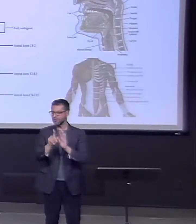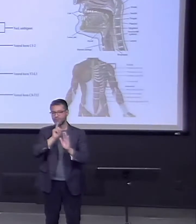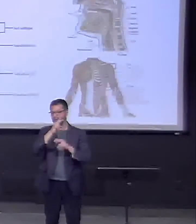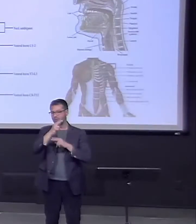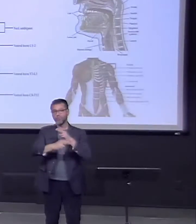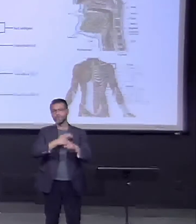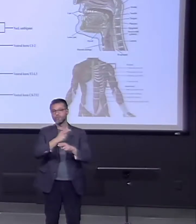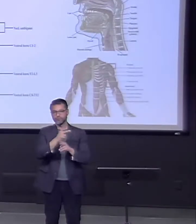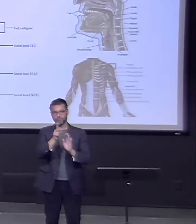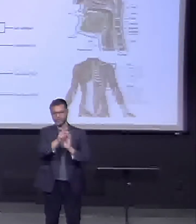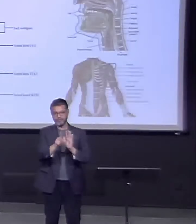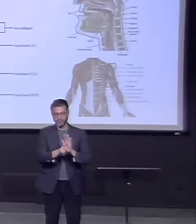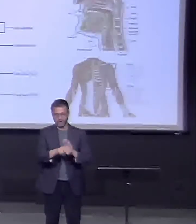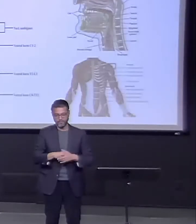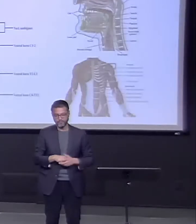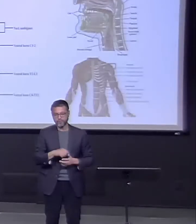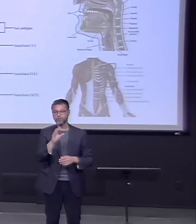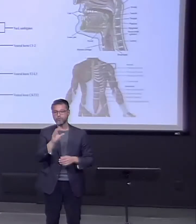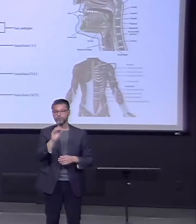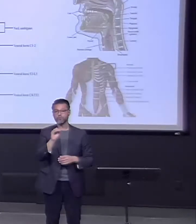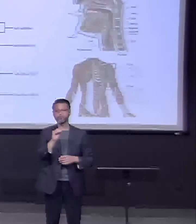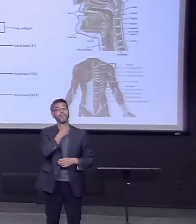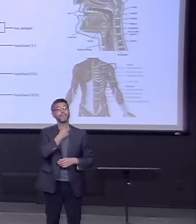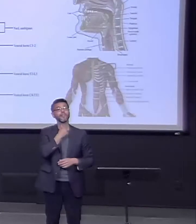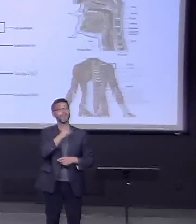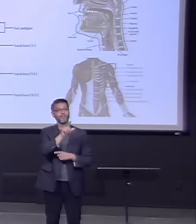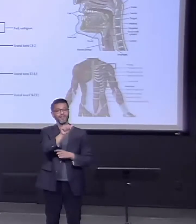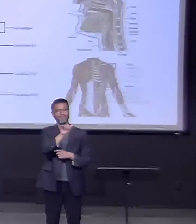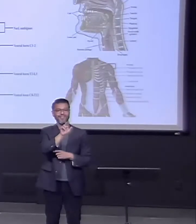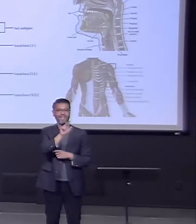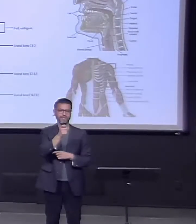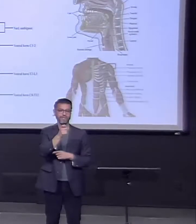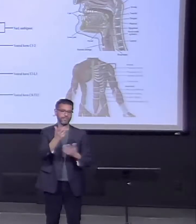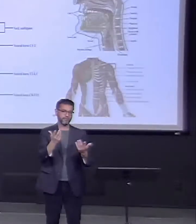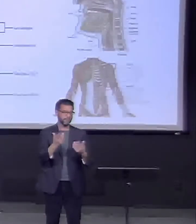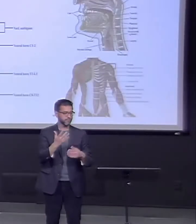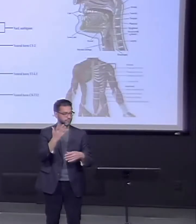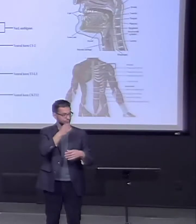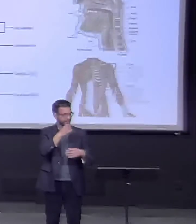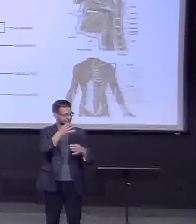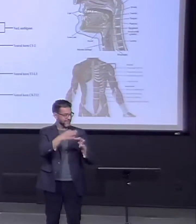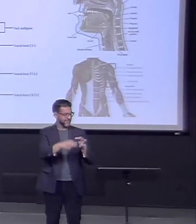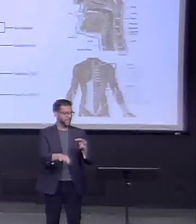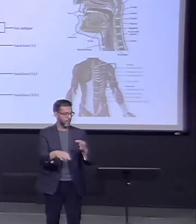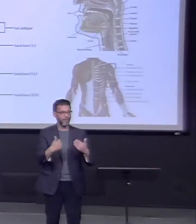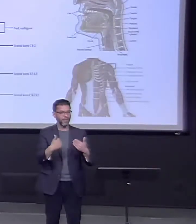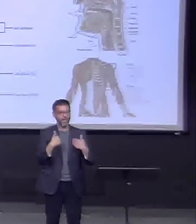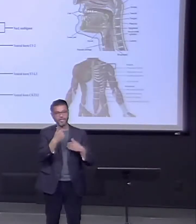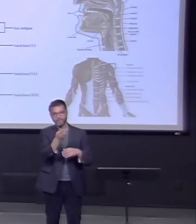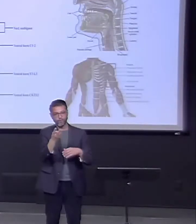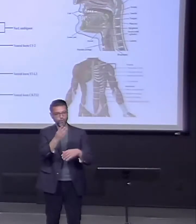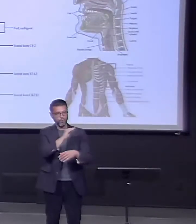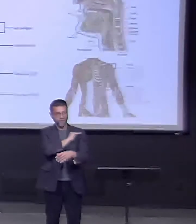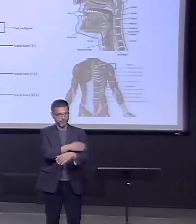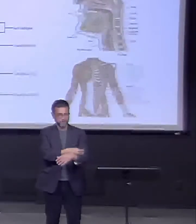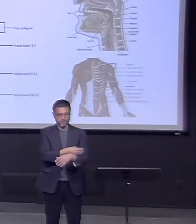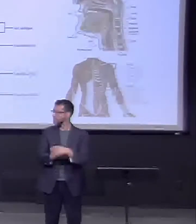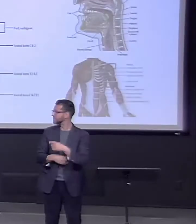way. So the larynx is relatively simple. There has has a couple of muscles